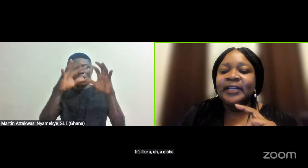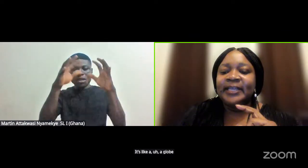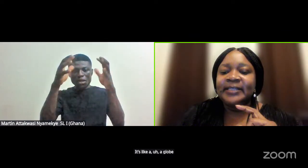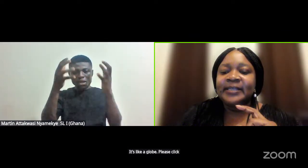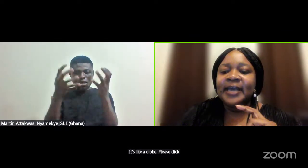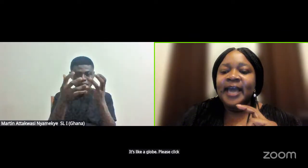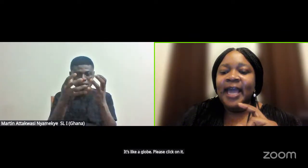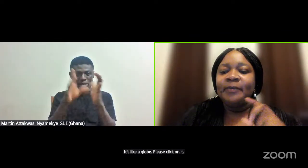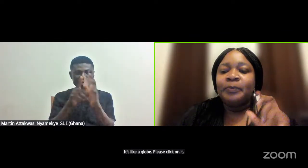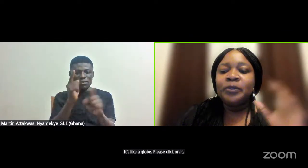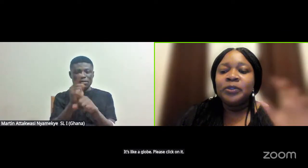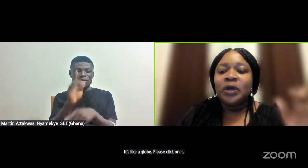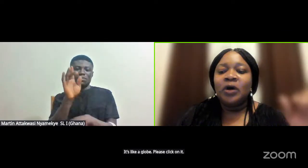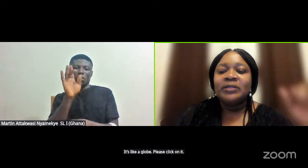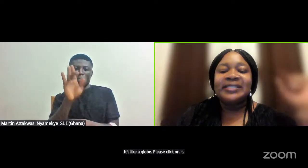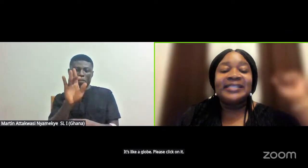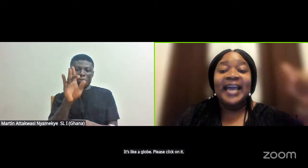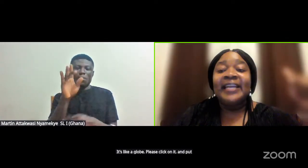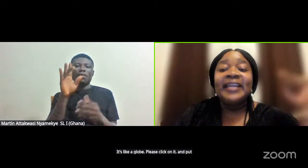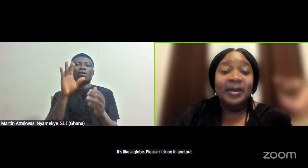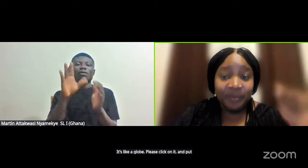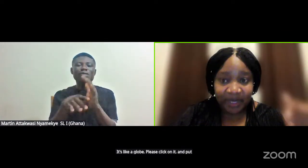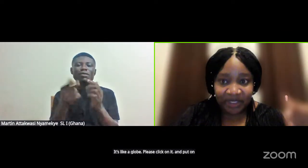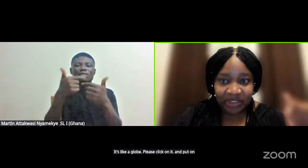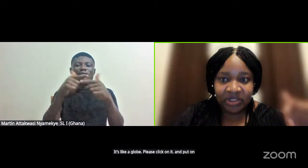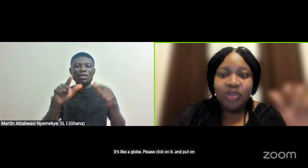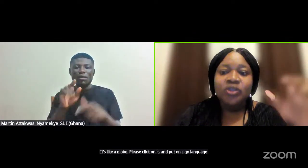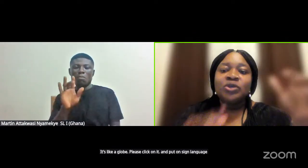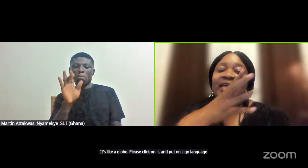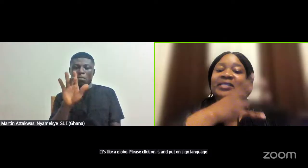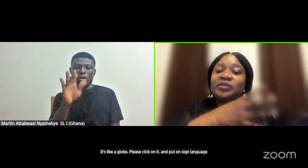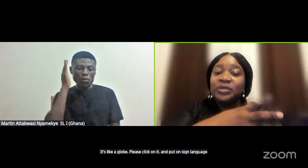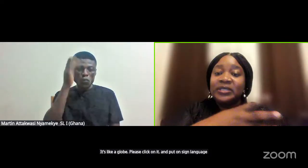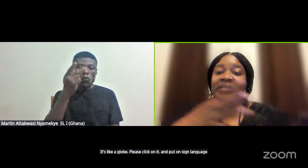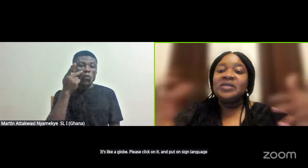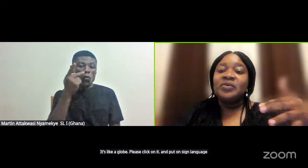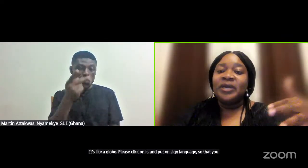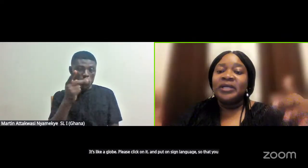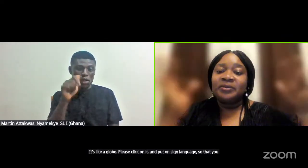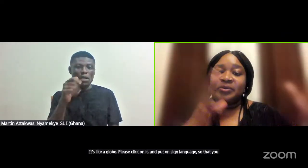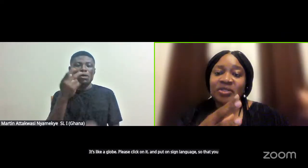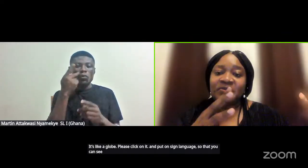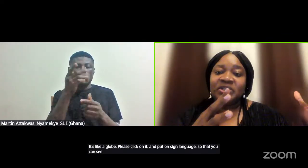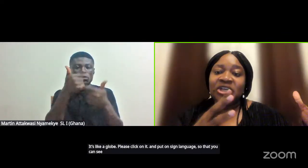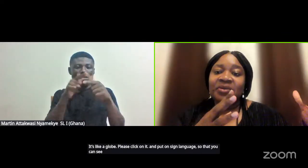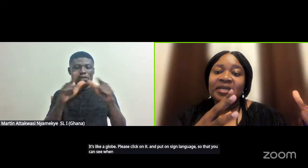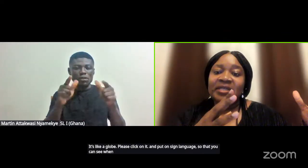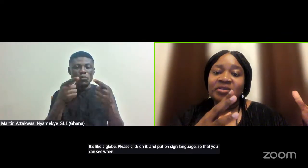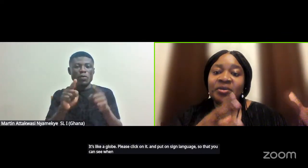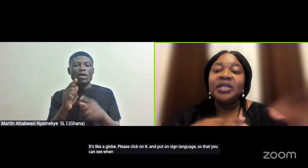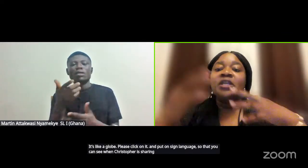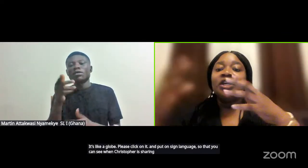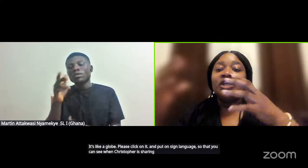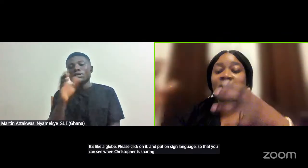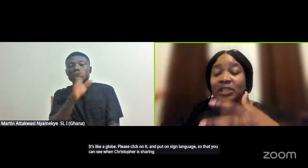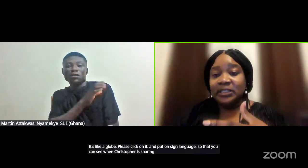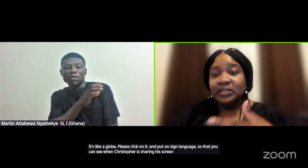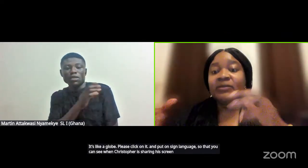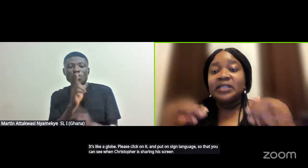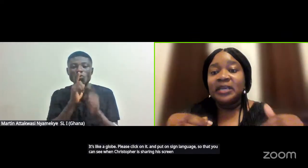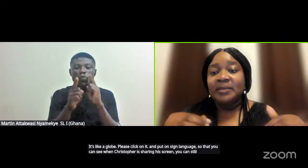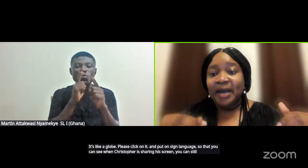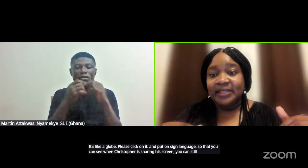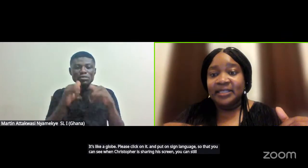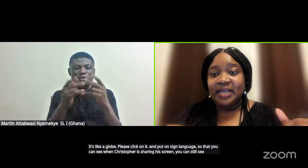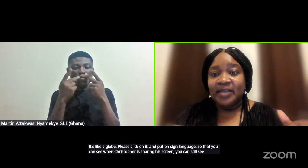on it and put on sign language so that you can see when Christopher is sharing his screen, you can still